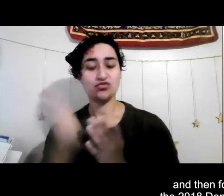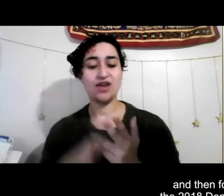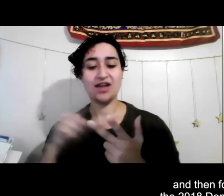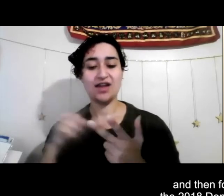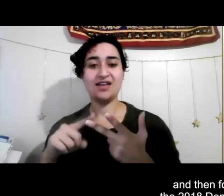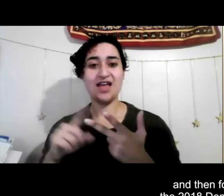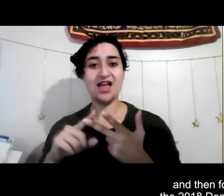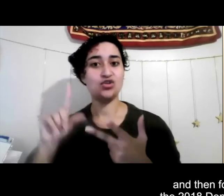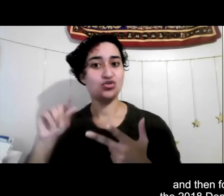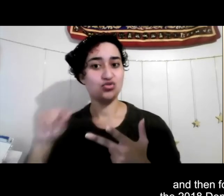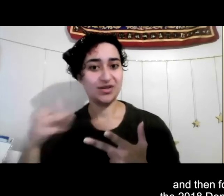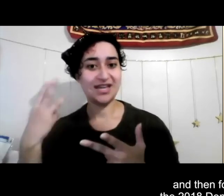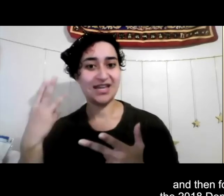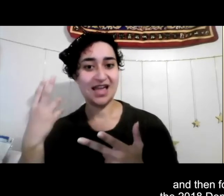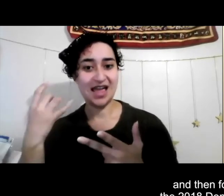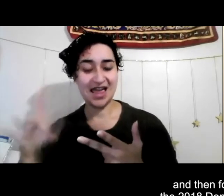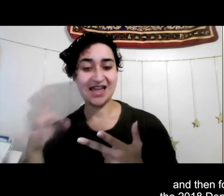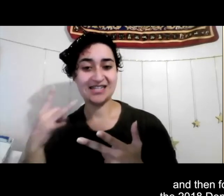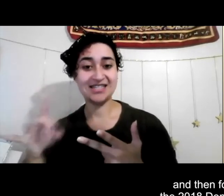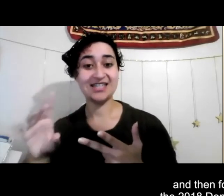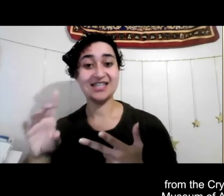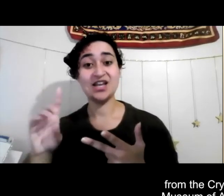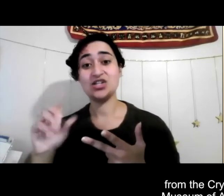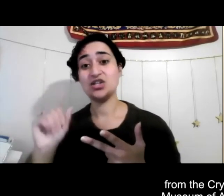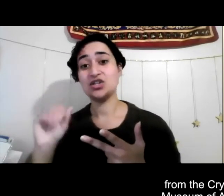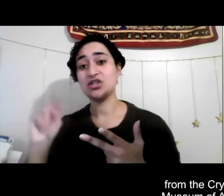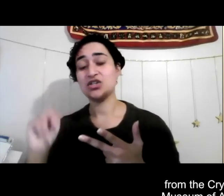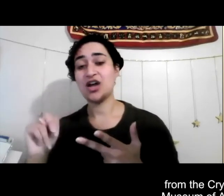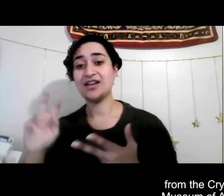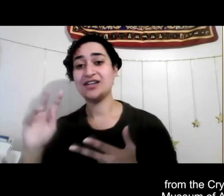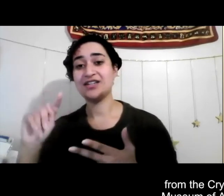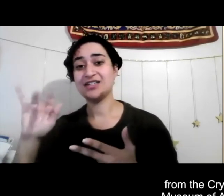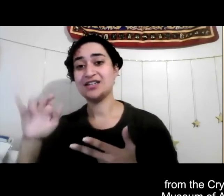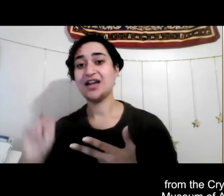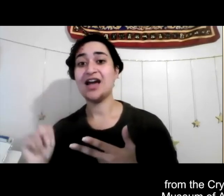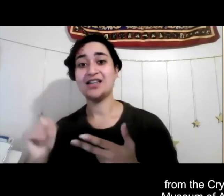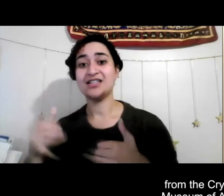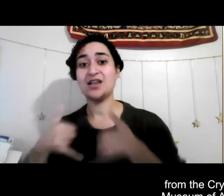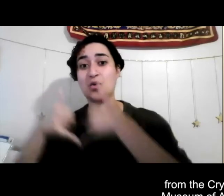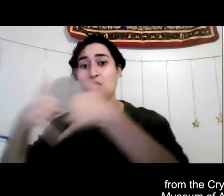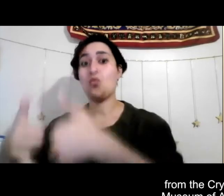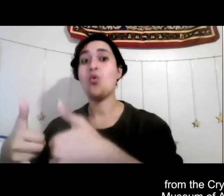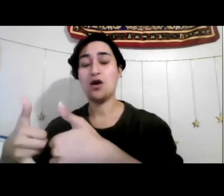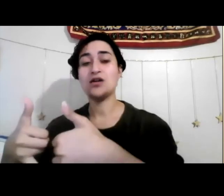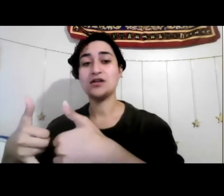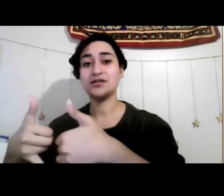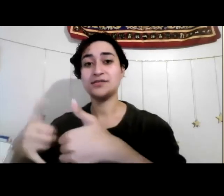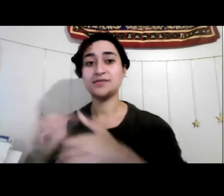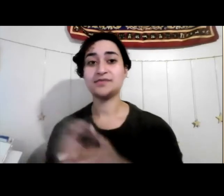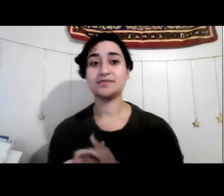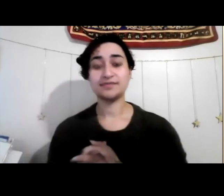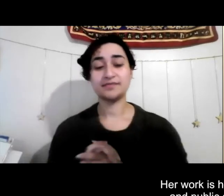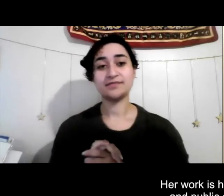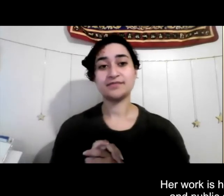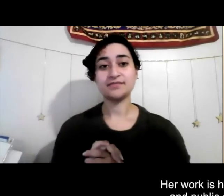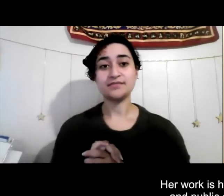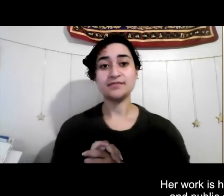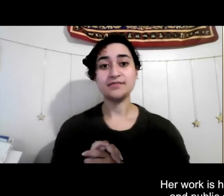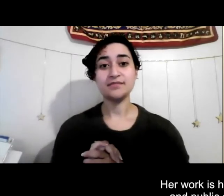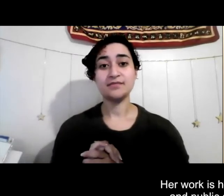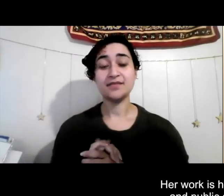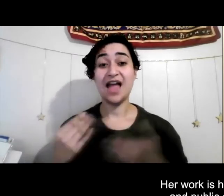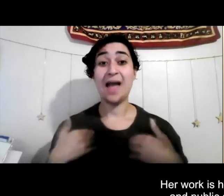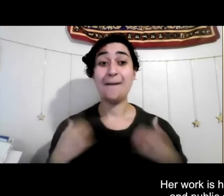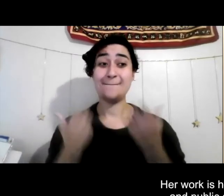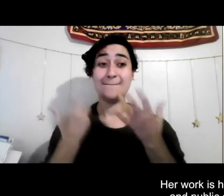the 2018 Don Tyson Prize from the Crystal Bridges Museum of American Art. Her work is